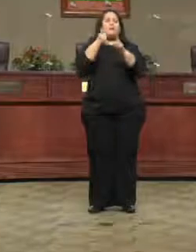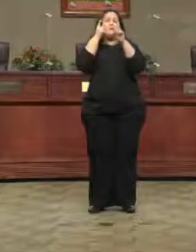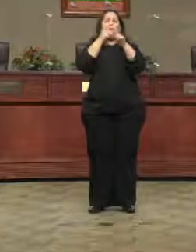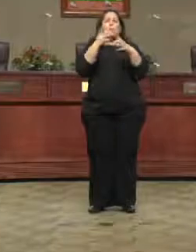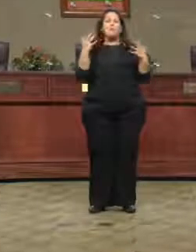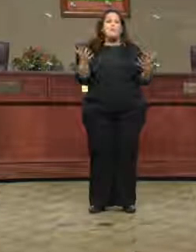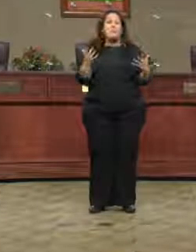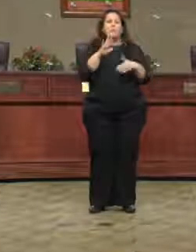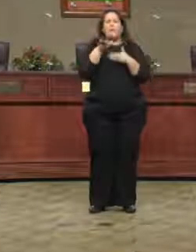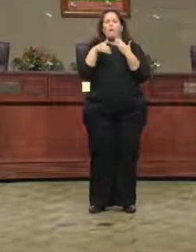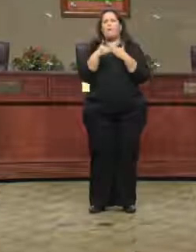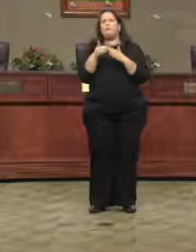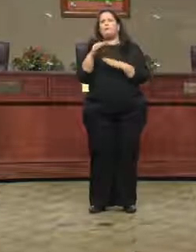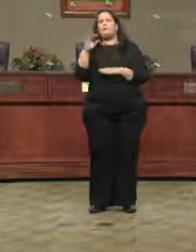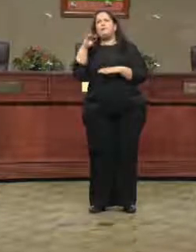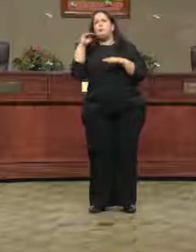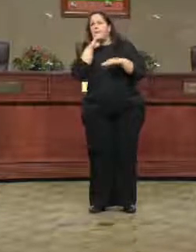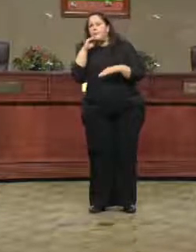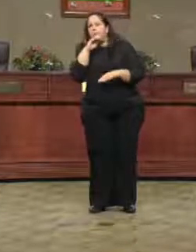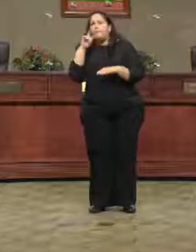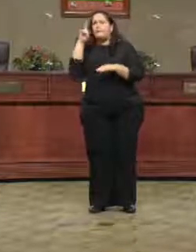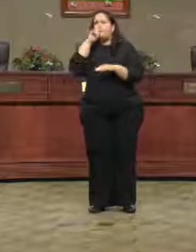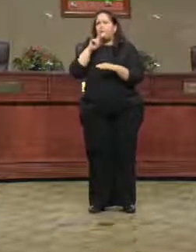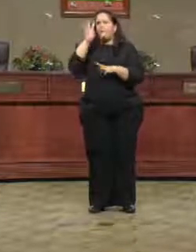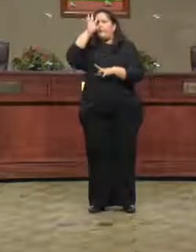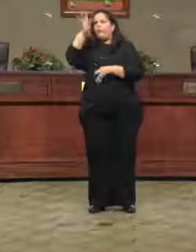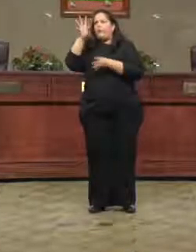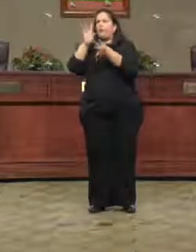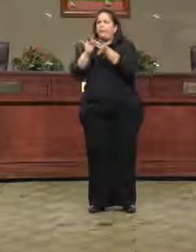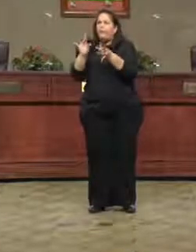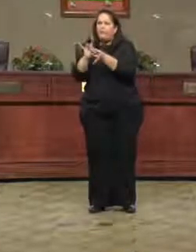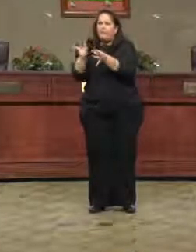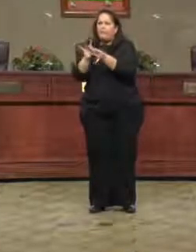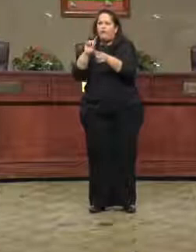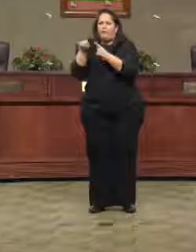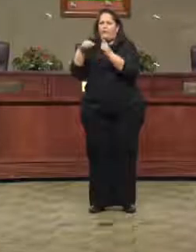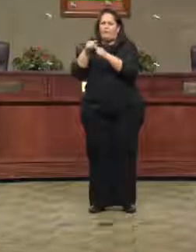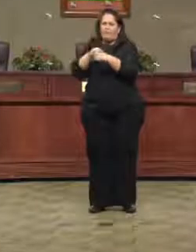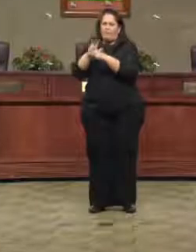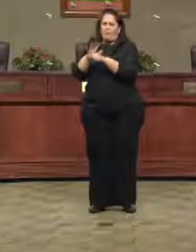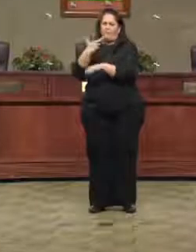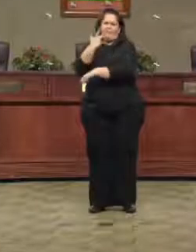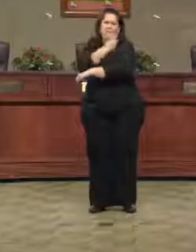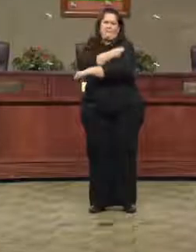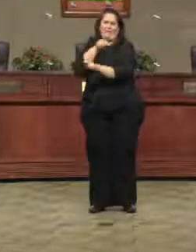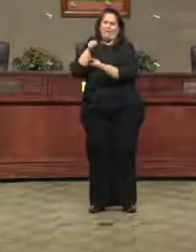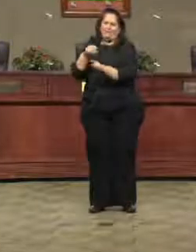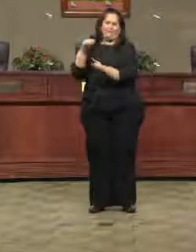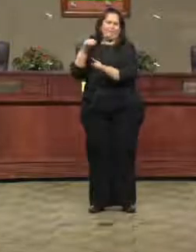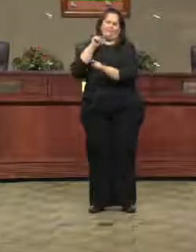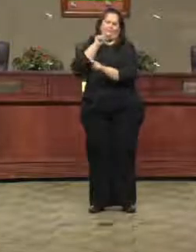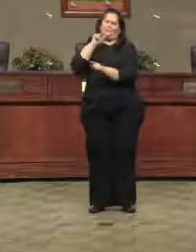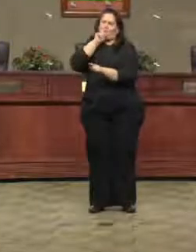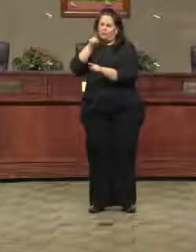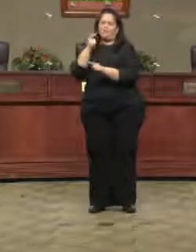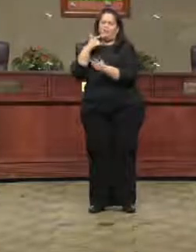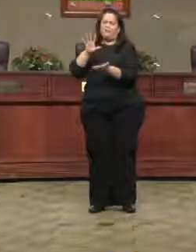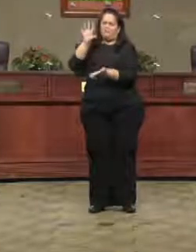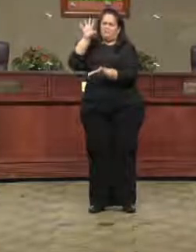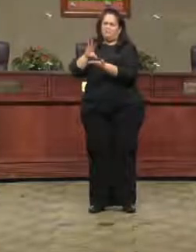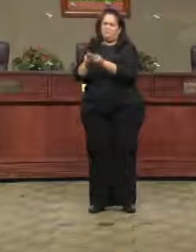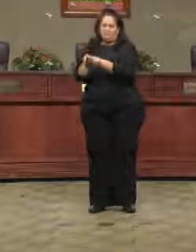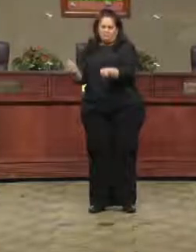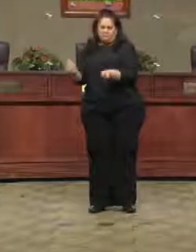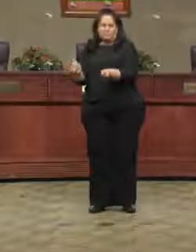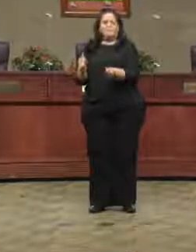myths about the vaccine and bring in trusted community authorities and turn our residents into advocates for the